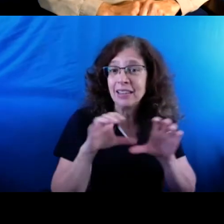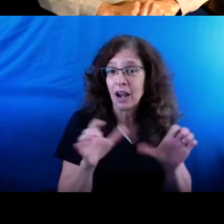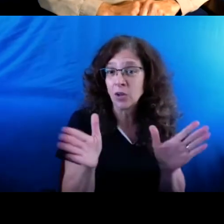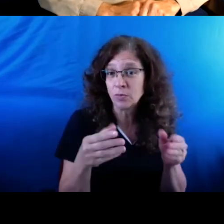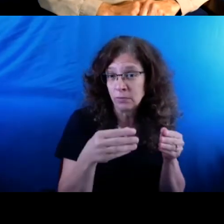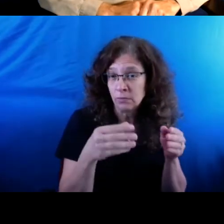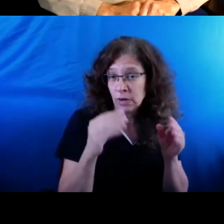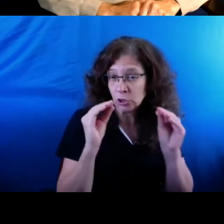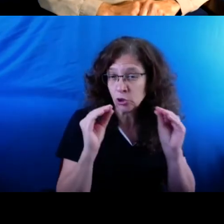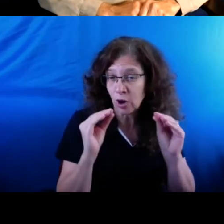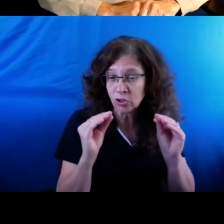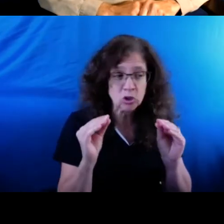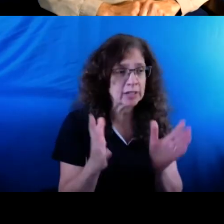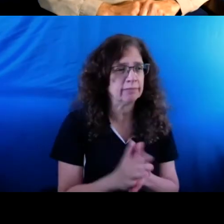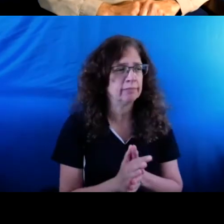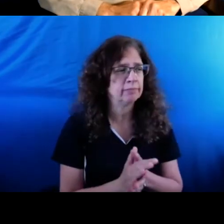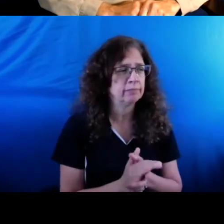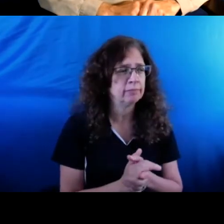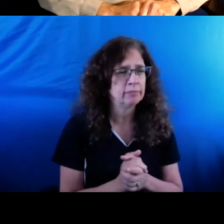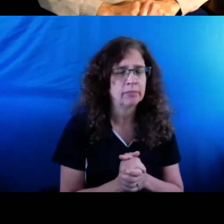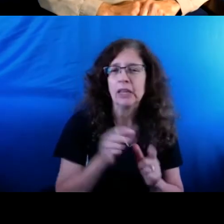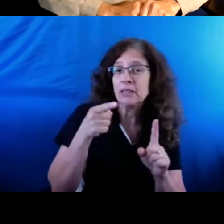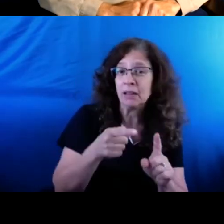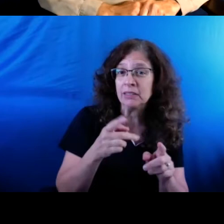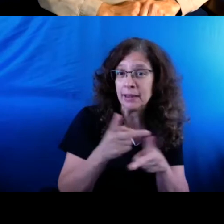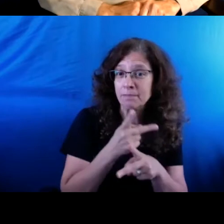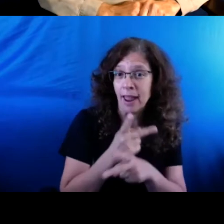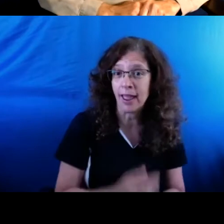students, giving guidance in the classroom and instruction,